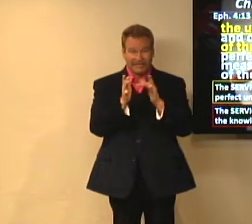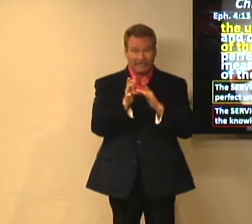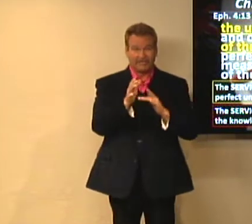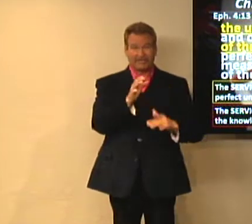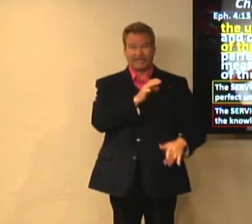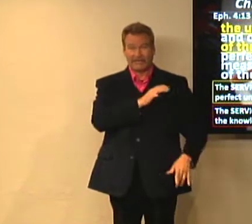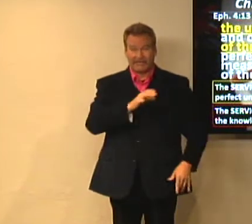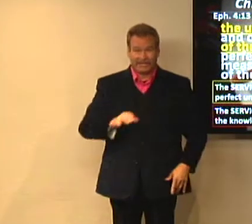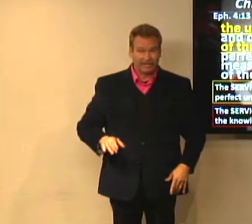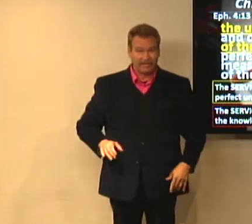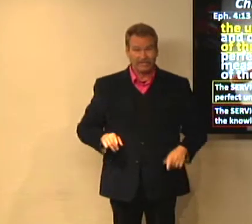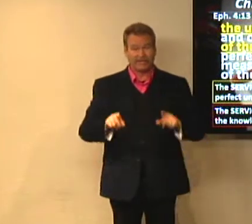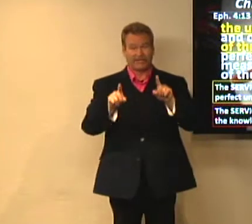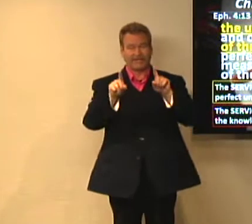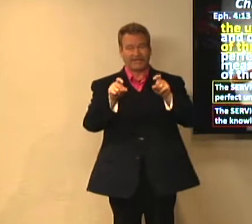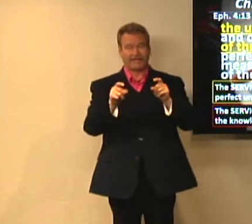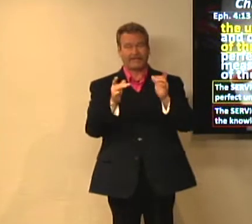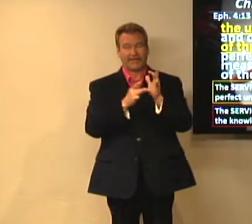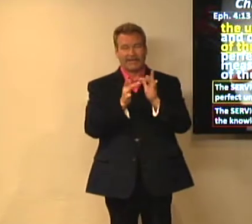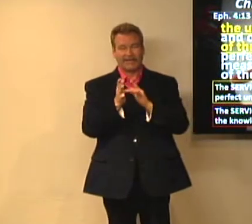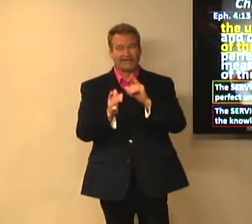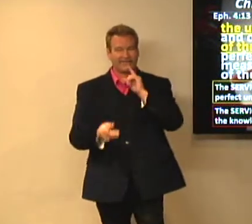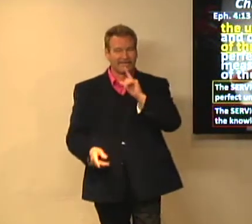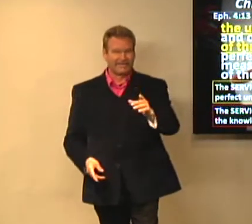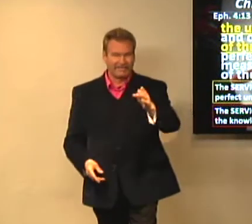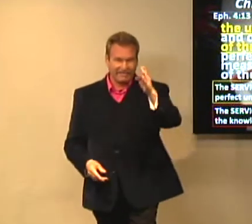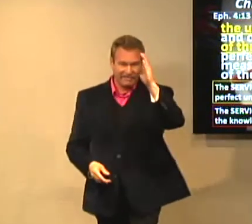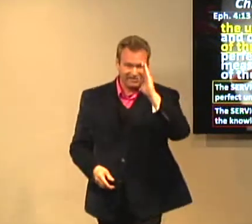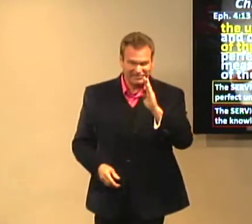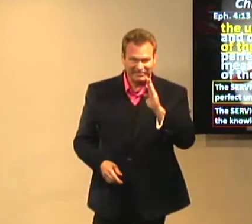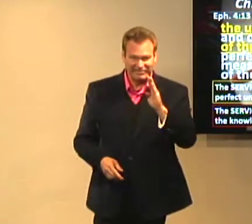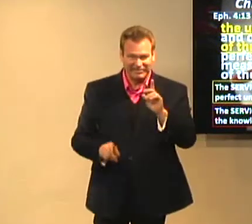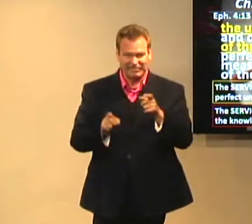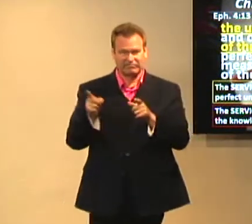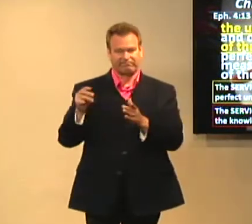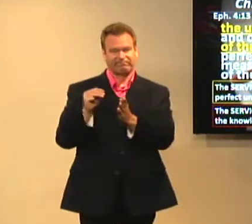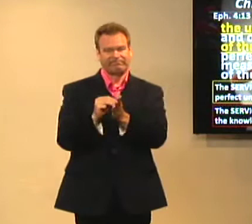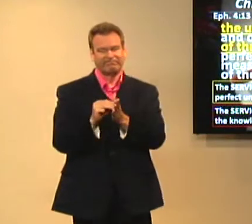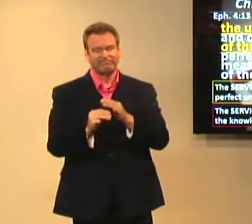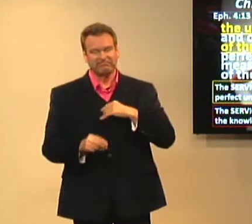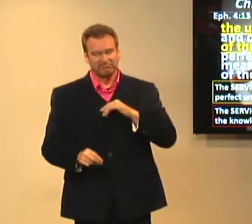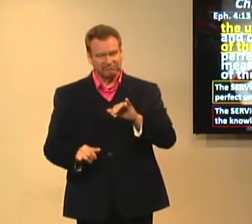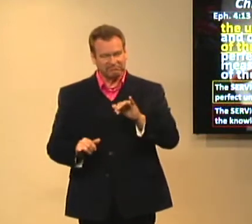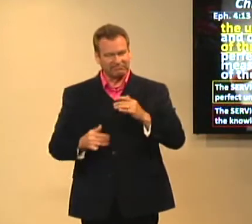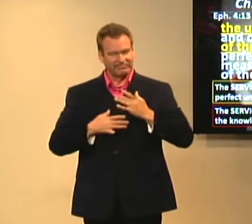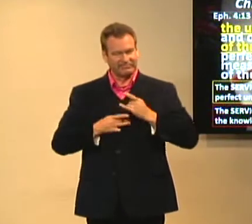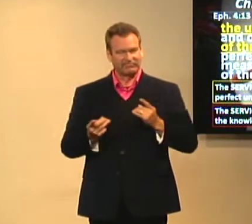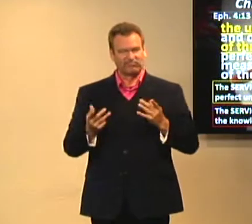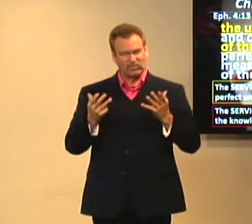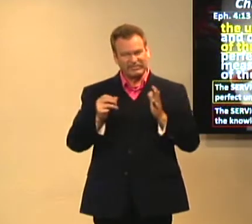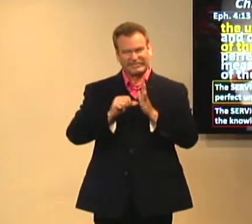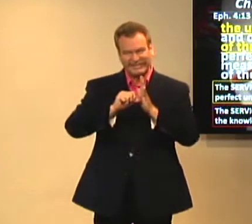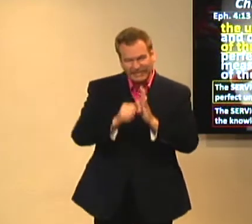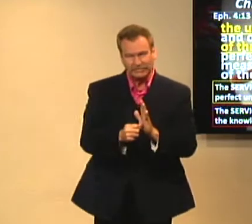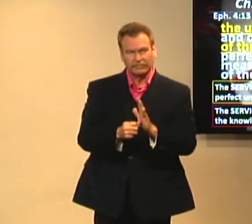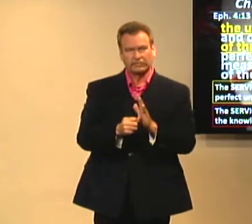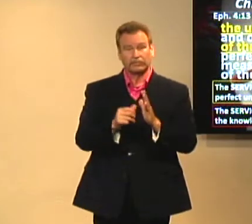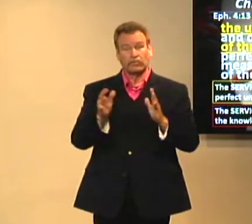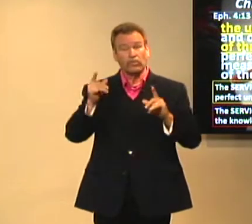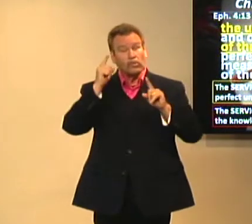we spoke about the ABCs of spirituality and saying, admitting that there was one true God,